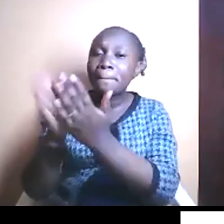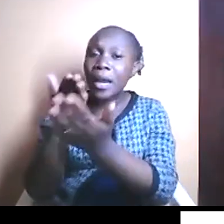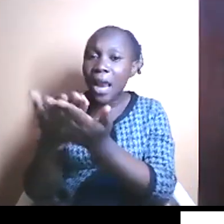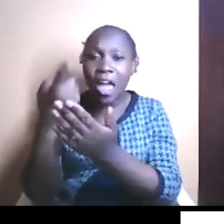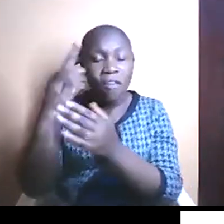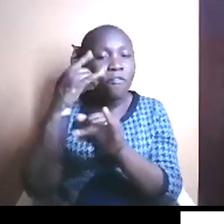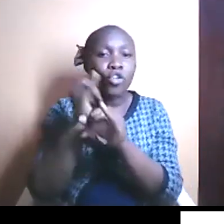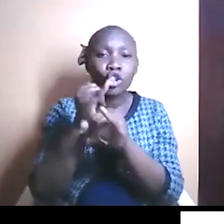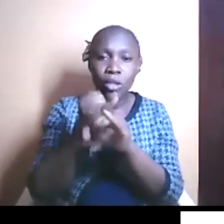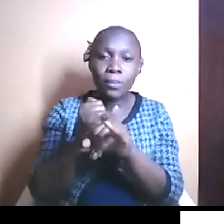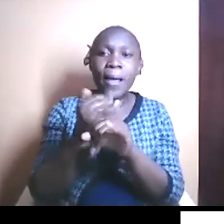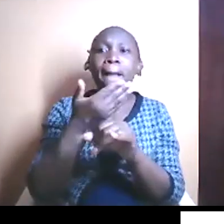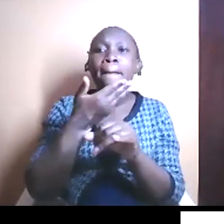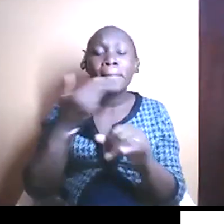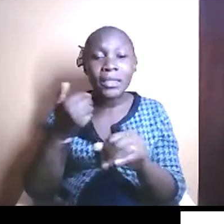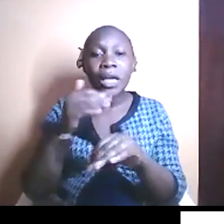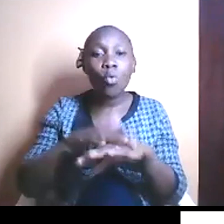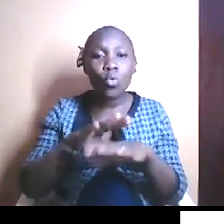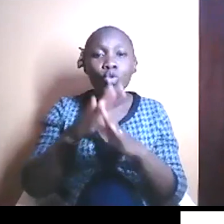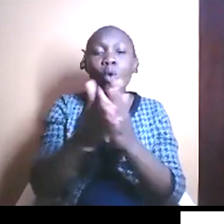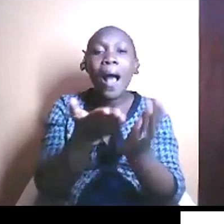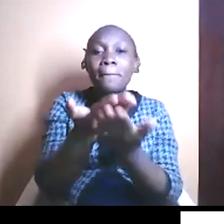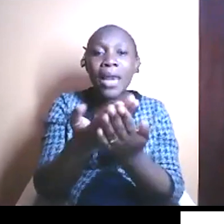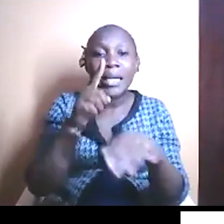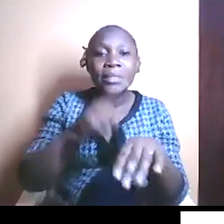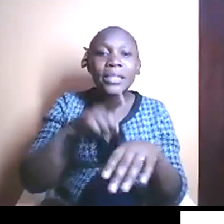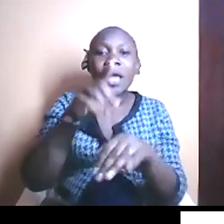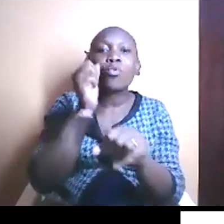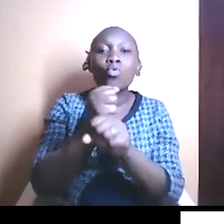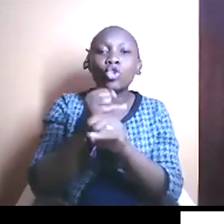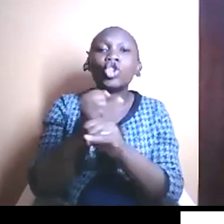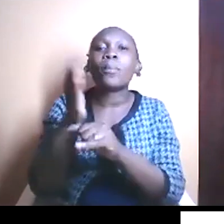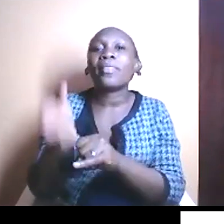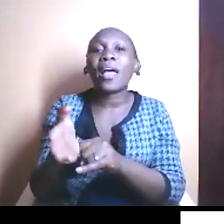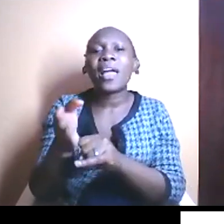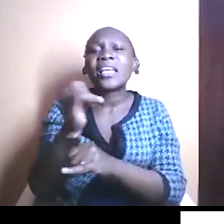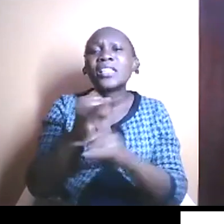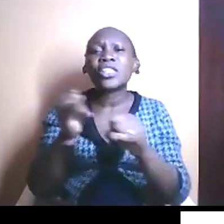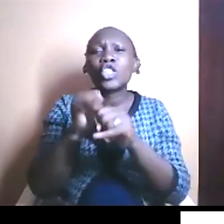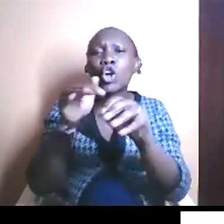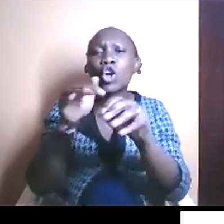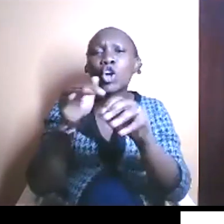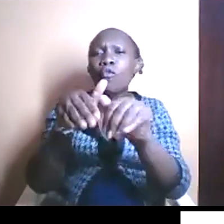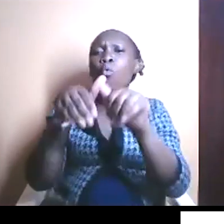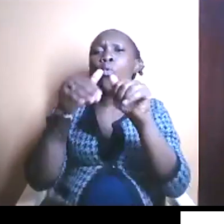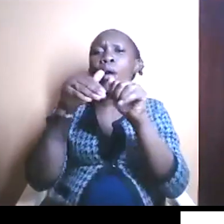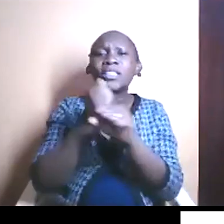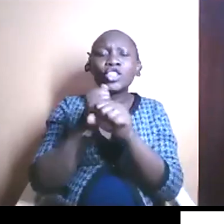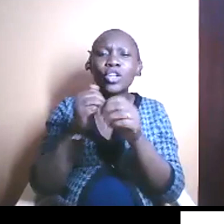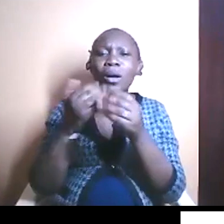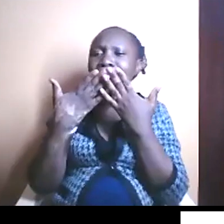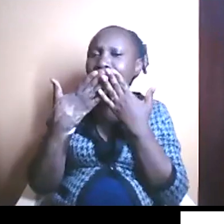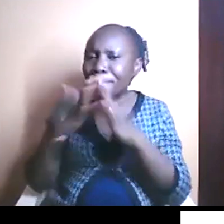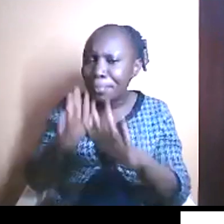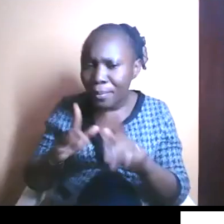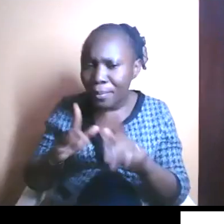still inside that job, so that your chances of getting into a new job while you still have this other one will